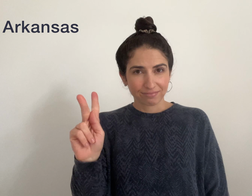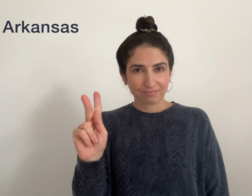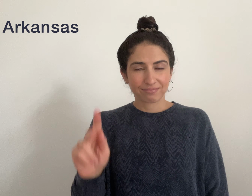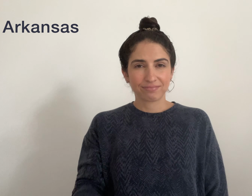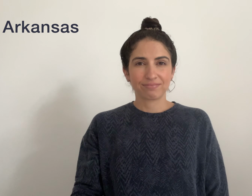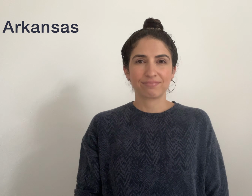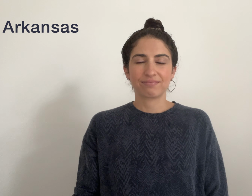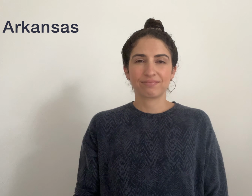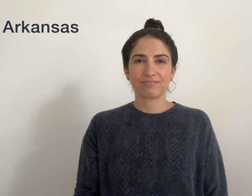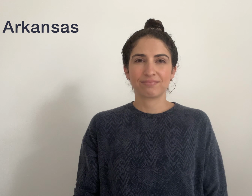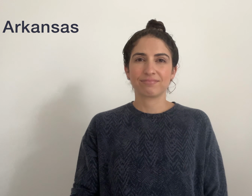Arkansas,